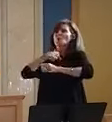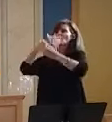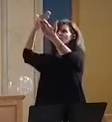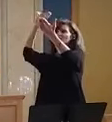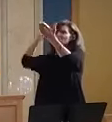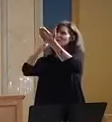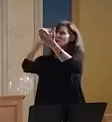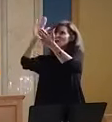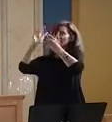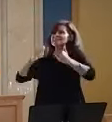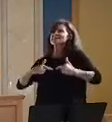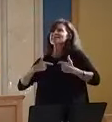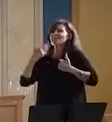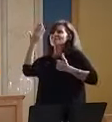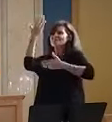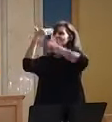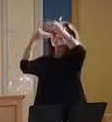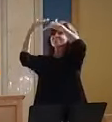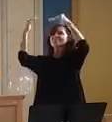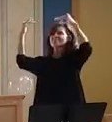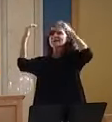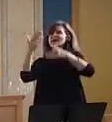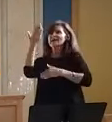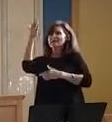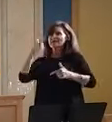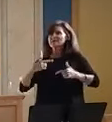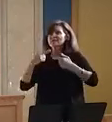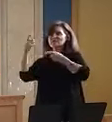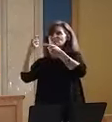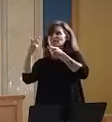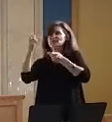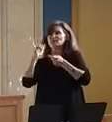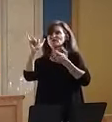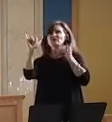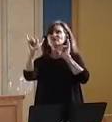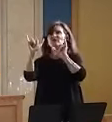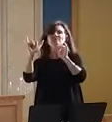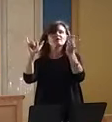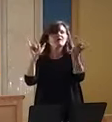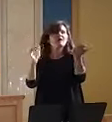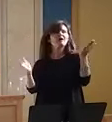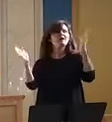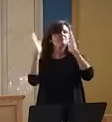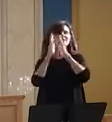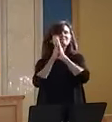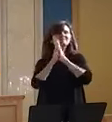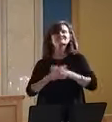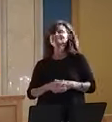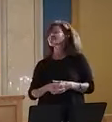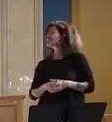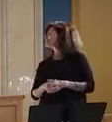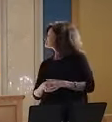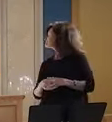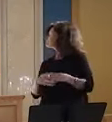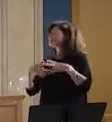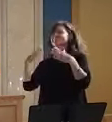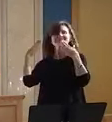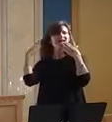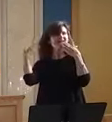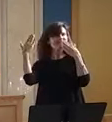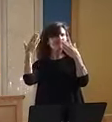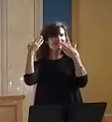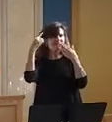his life, who lives and reigns forever and ever. Amen. Just a thank you in general for